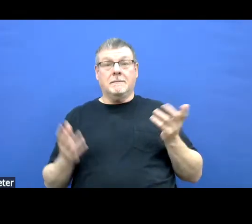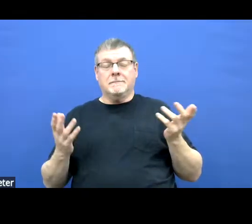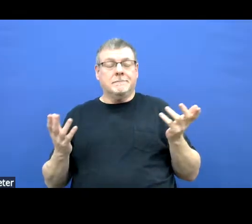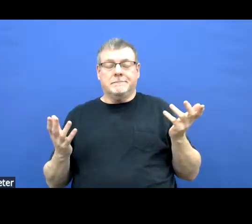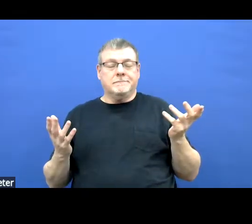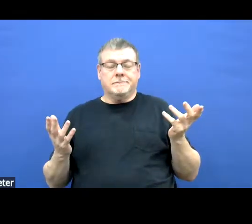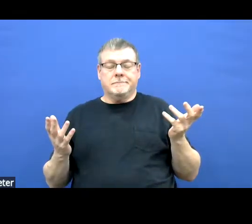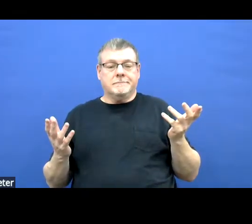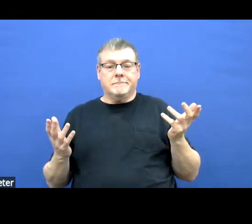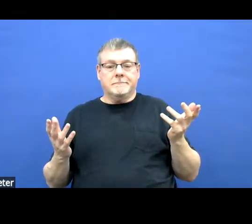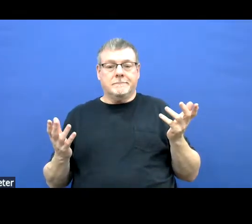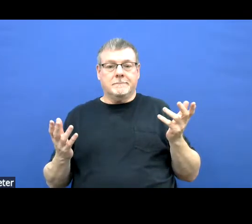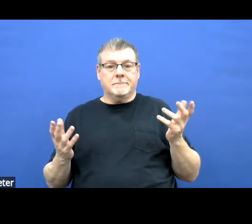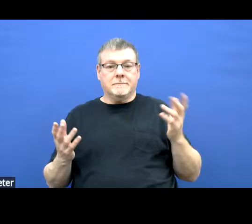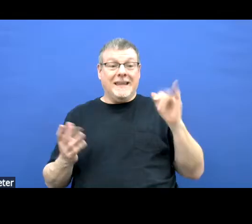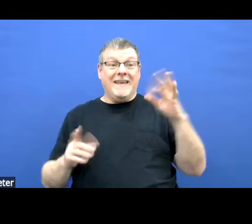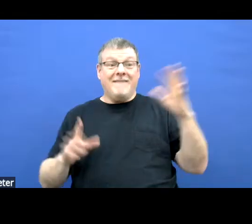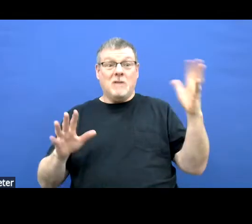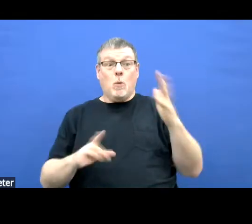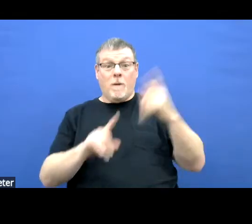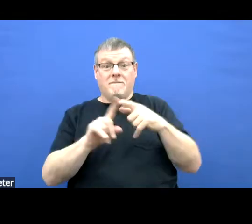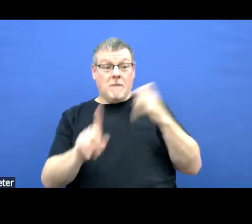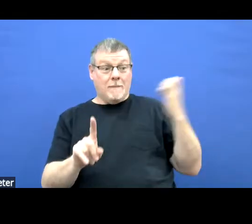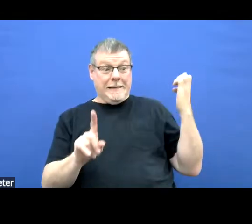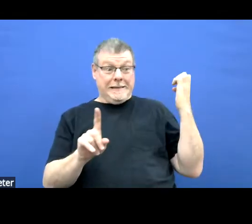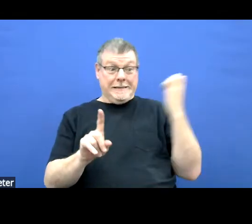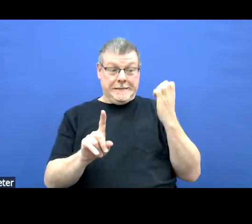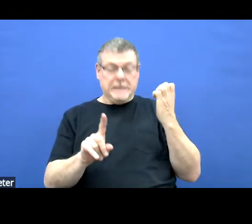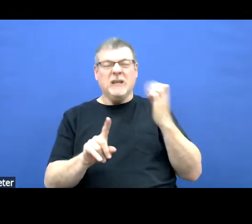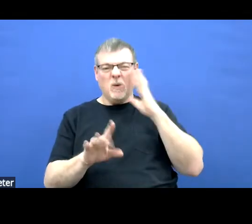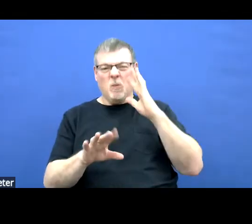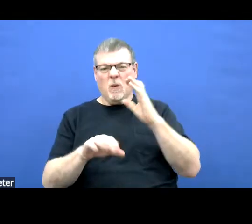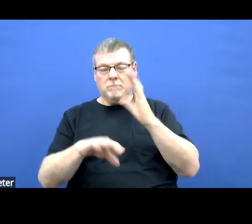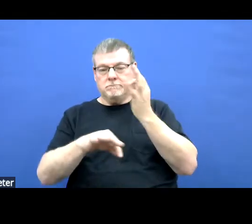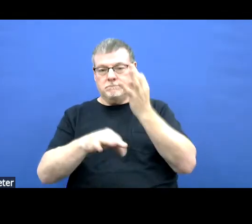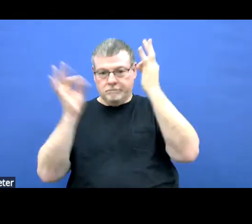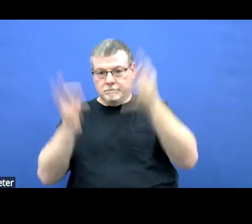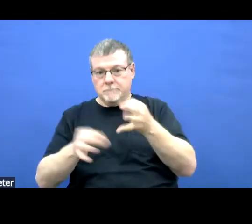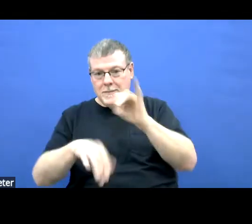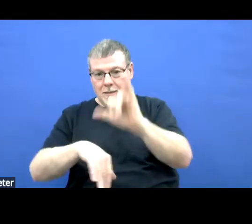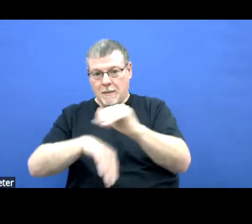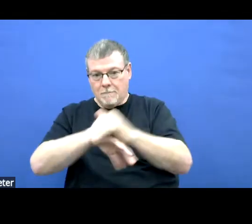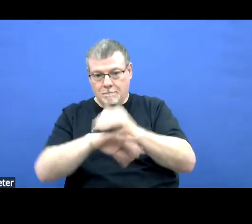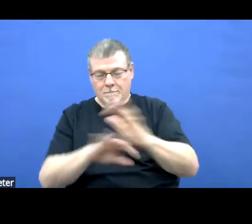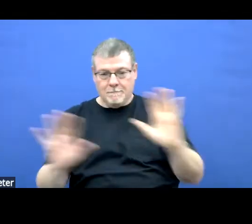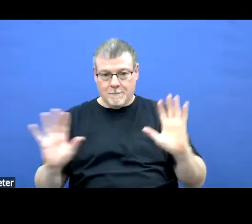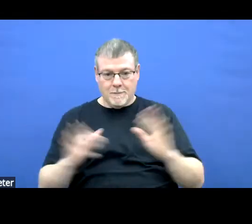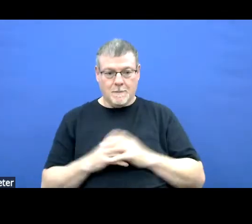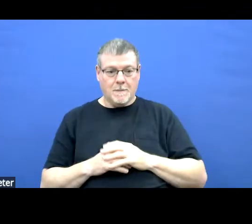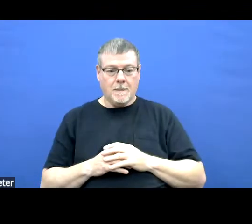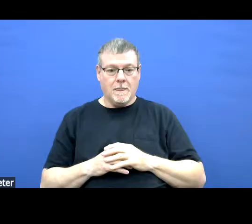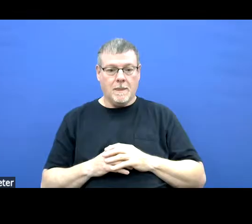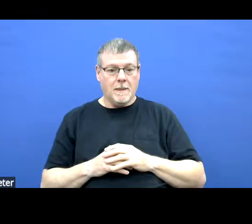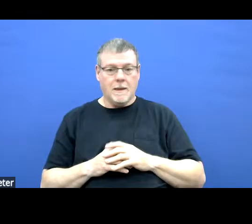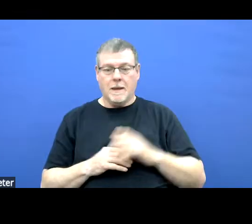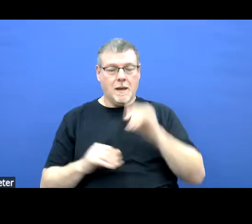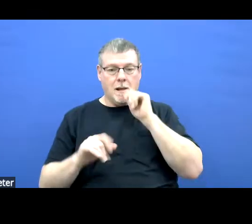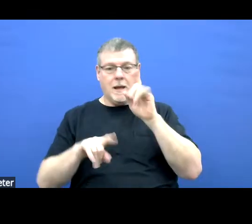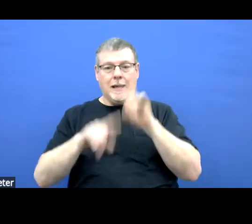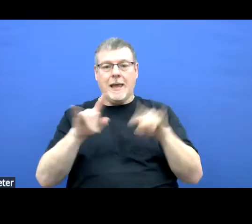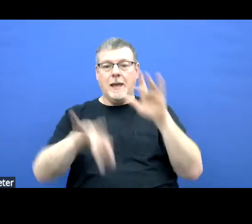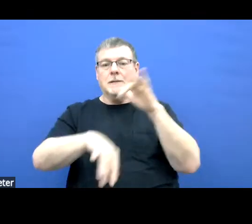if the wind is at all out of the east, we'll give that warning, even if it's not going to potentially reach the